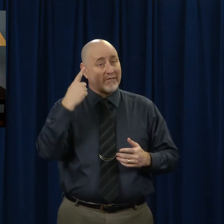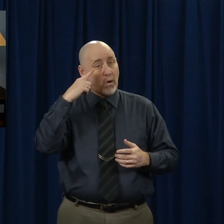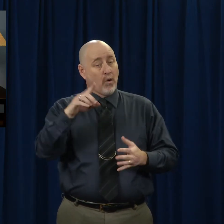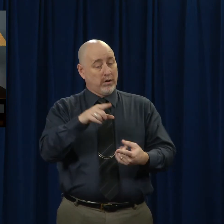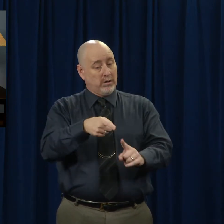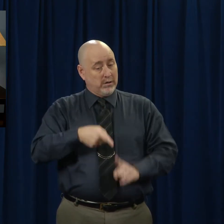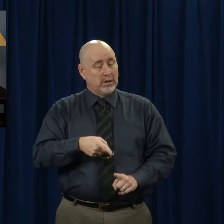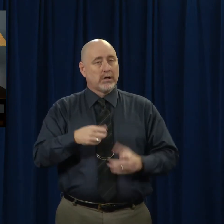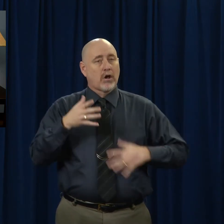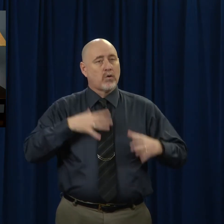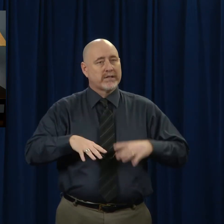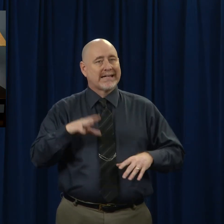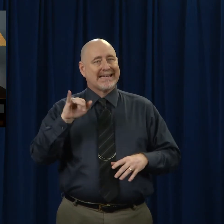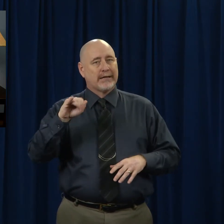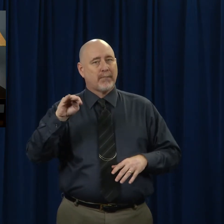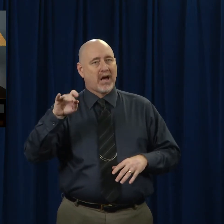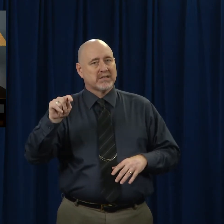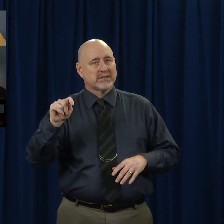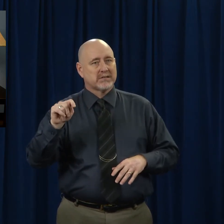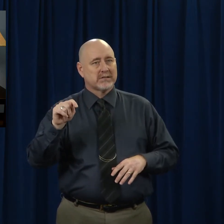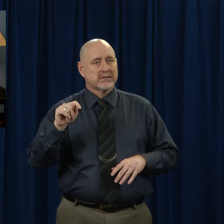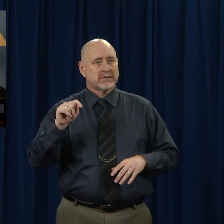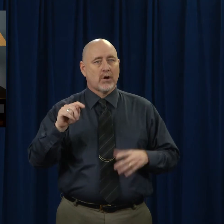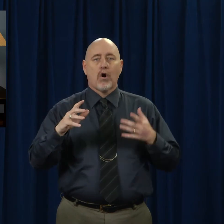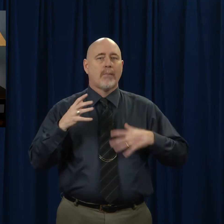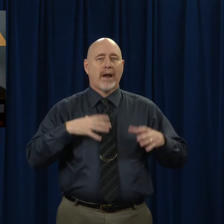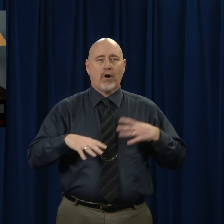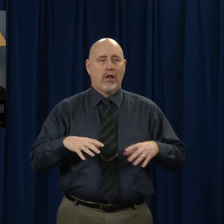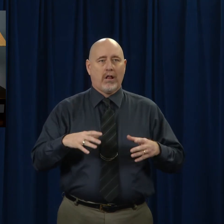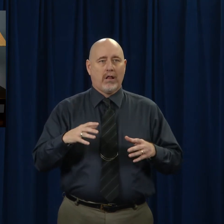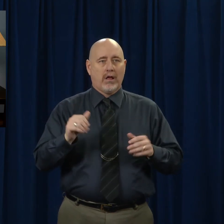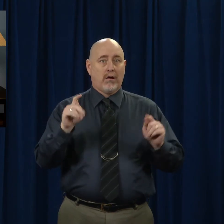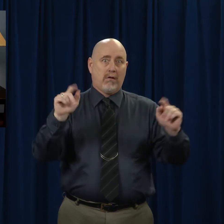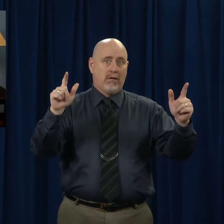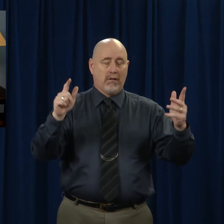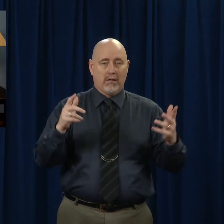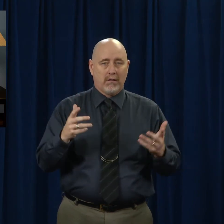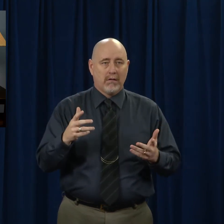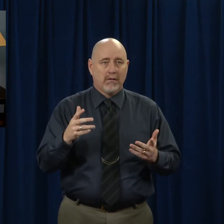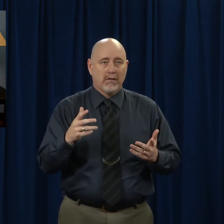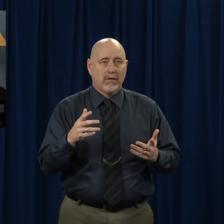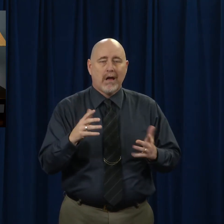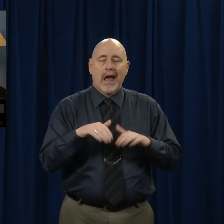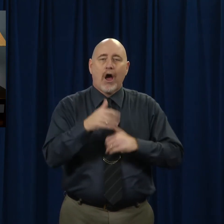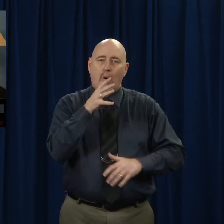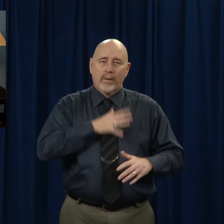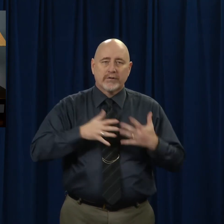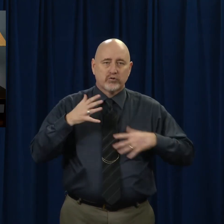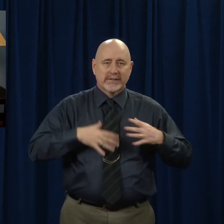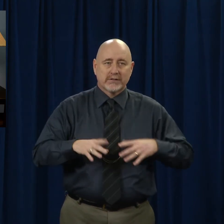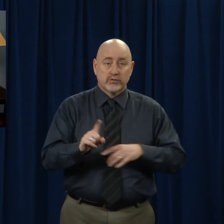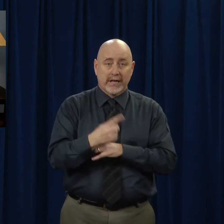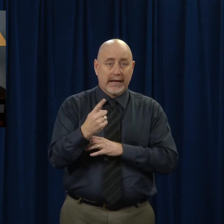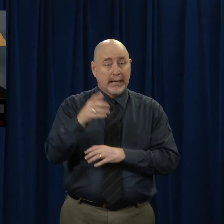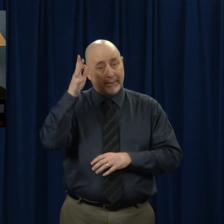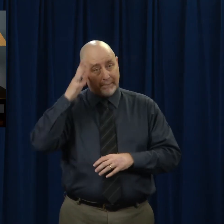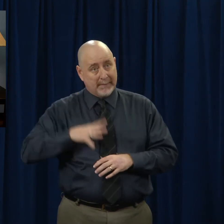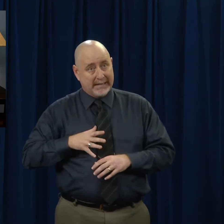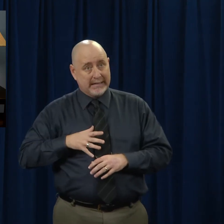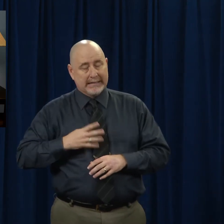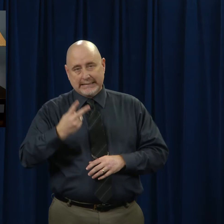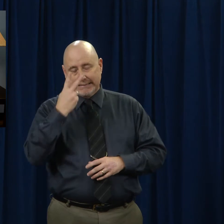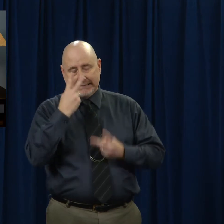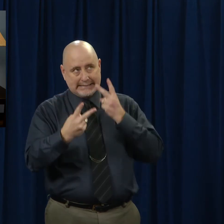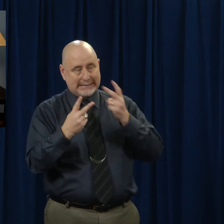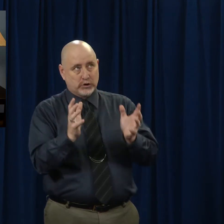to immodest apparel, or just apparel that is at all, with reference to how women dress, that men see